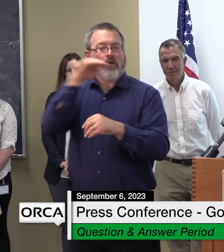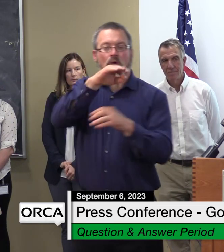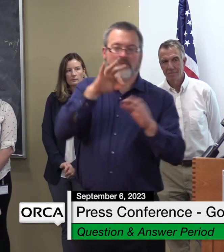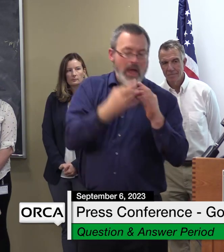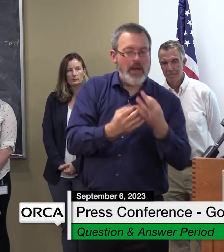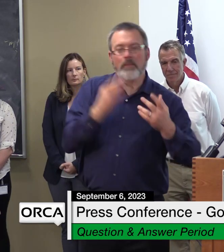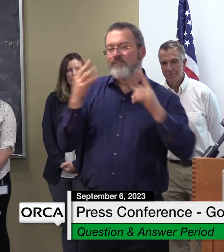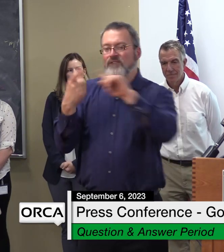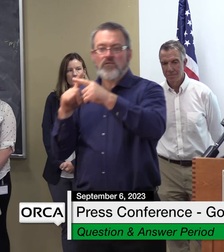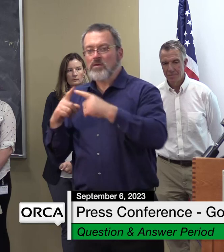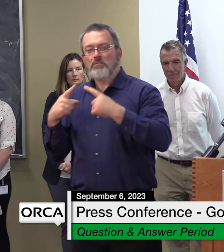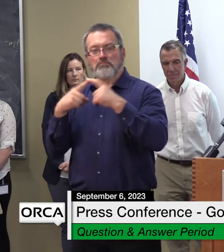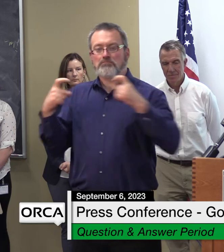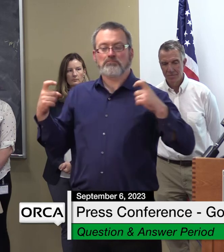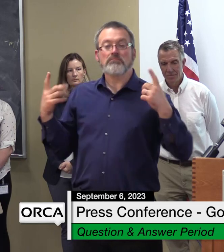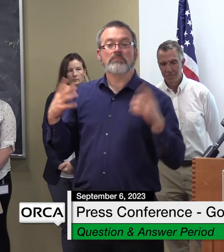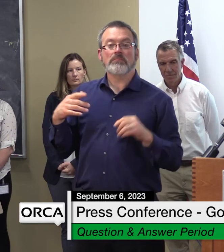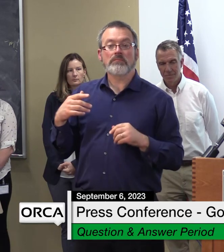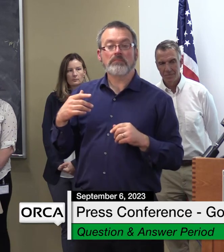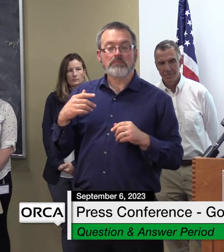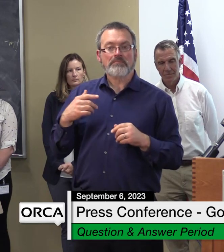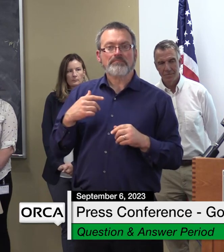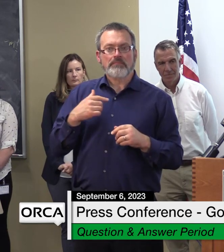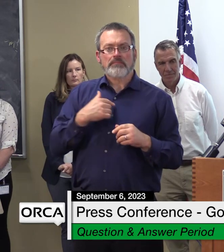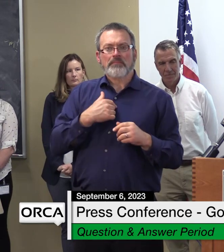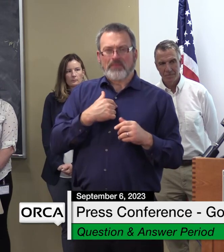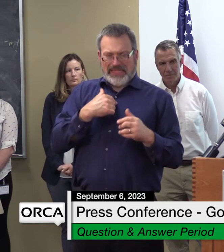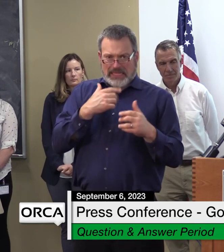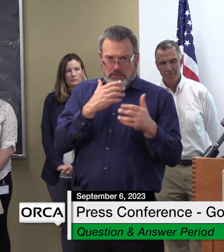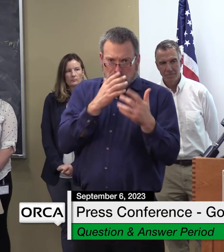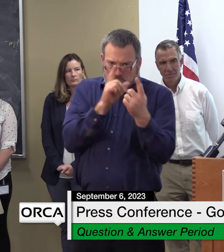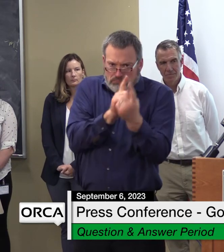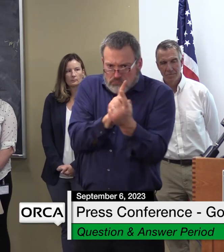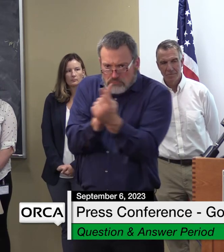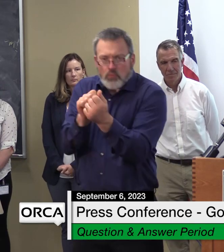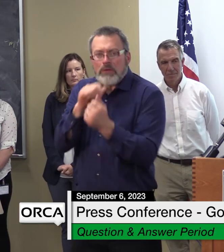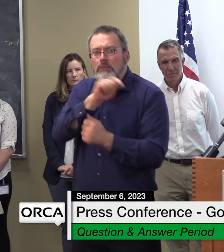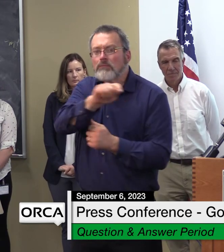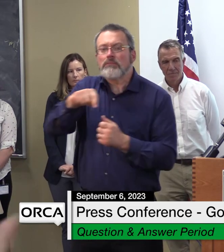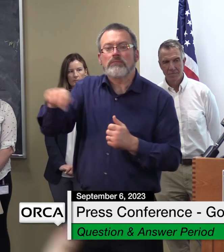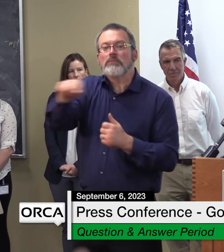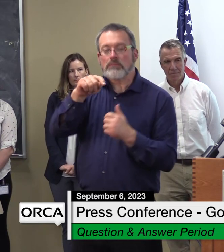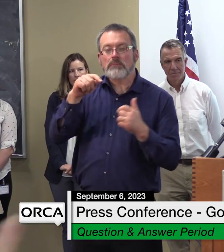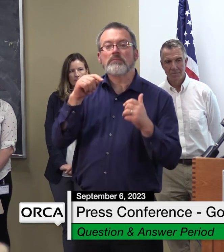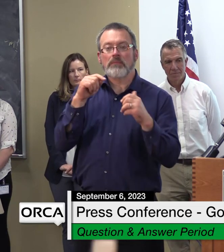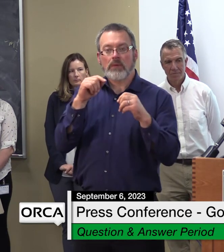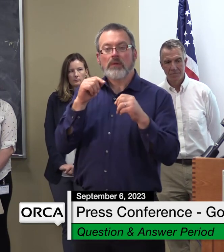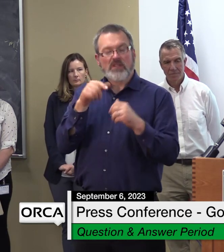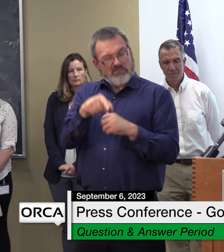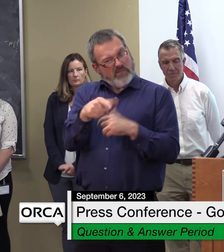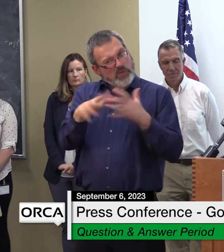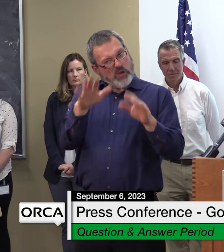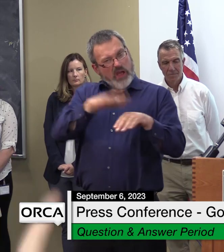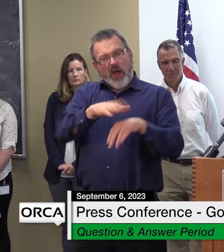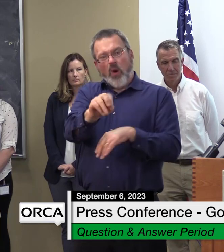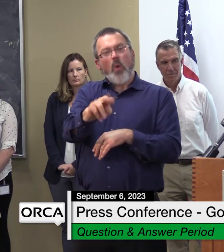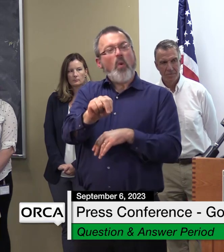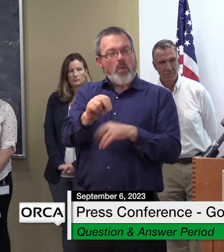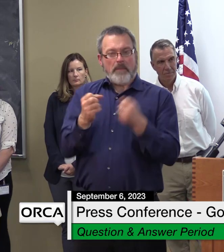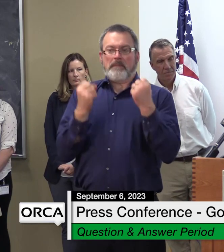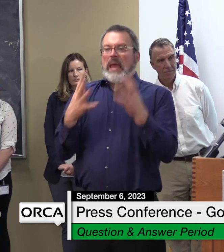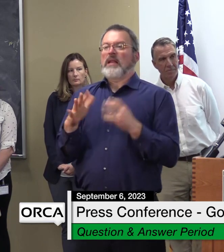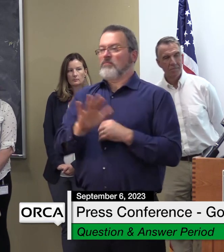So we're working closely with them. As you know, we have a number of them already in place. We're looking to have an